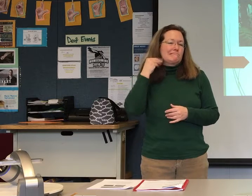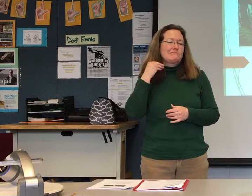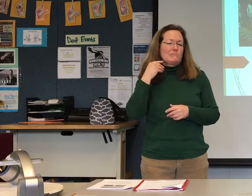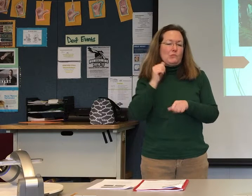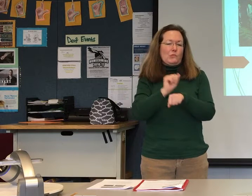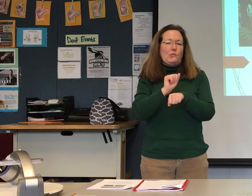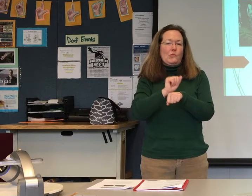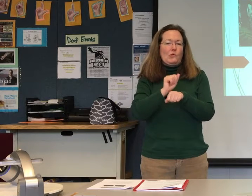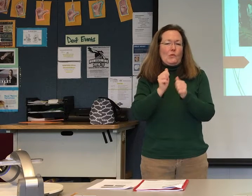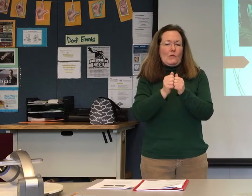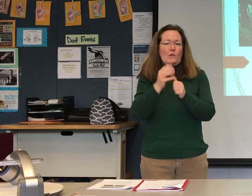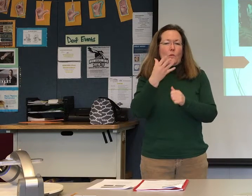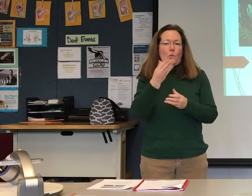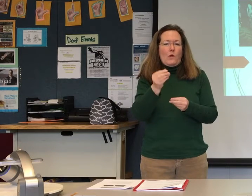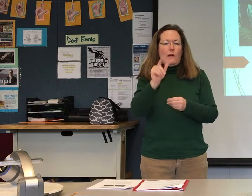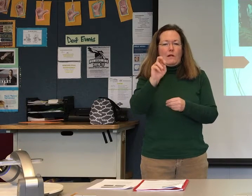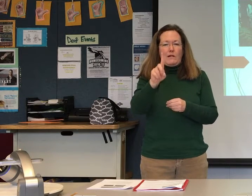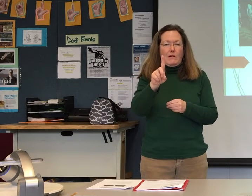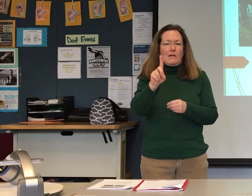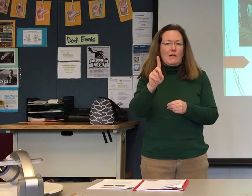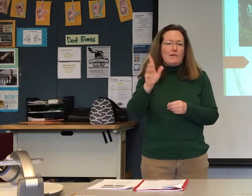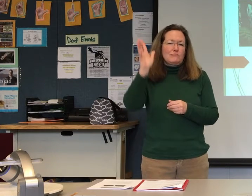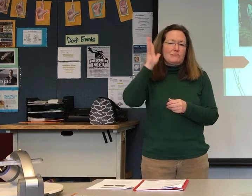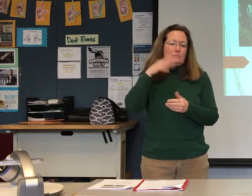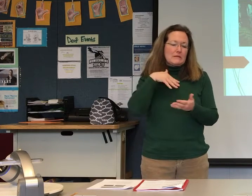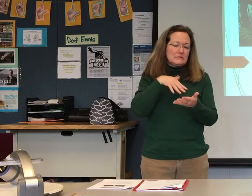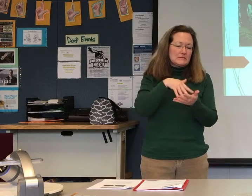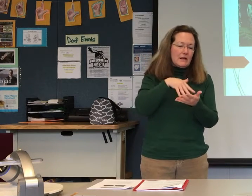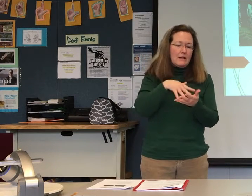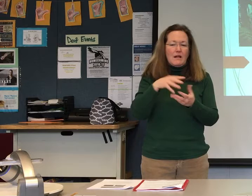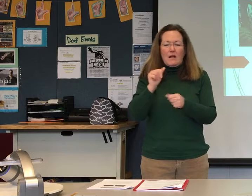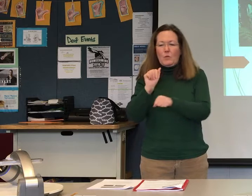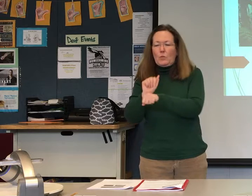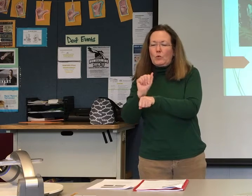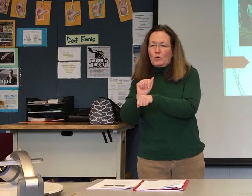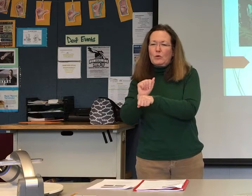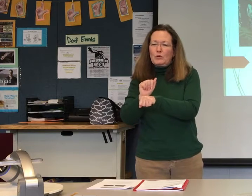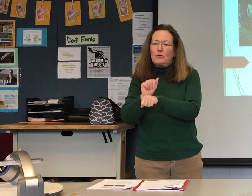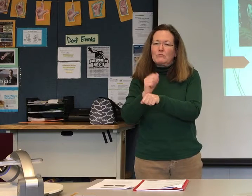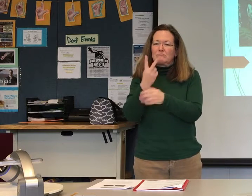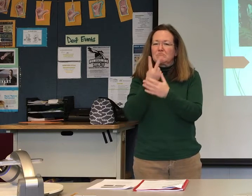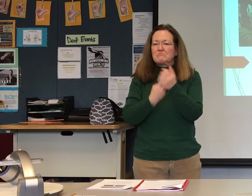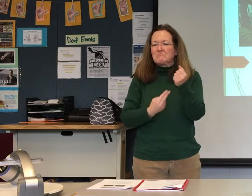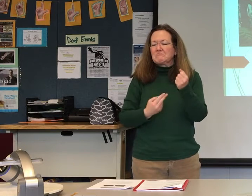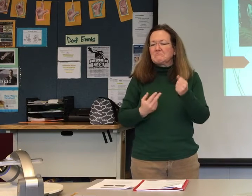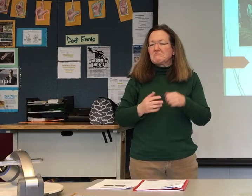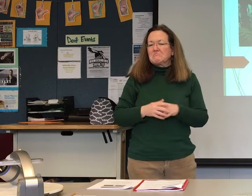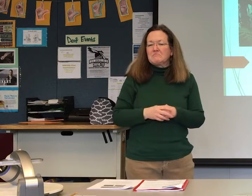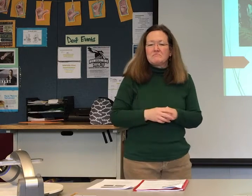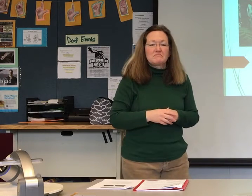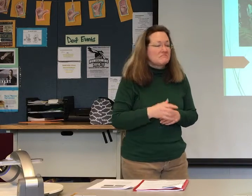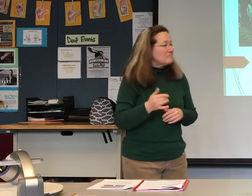presentation because I used to study and work with wetland areas, so I'm pretty experienced with these